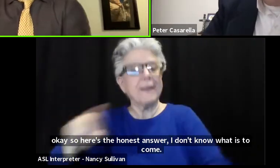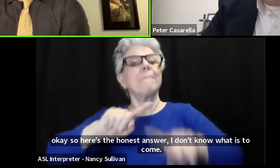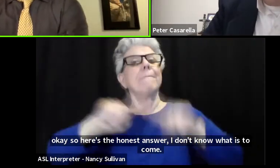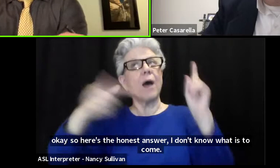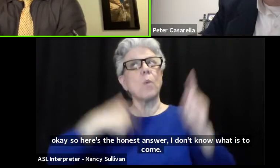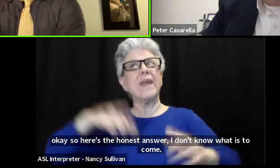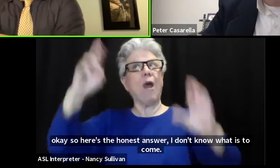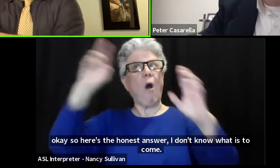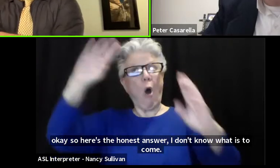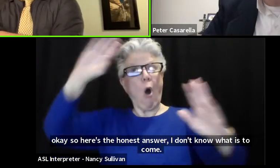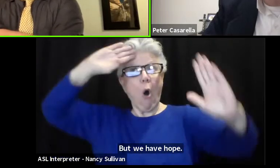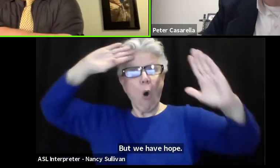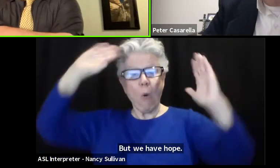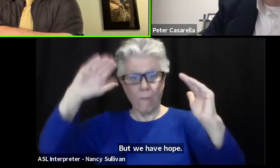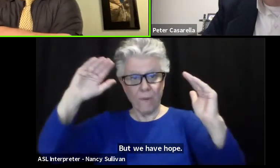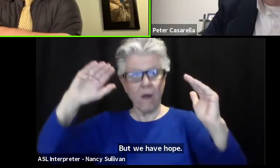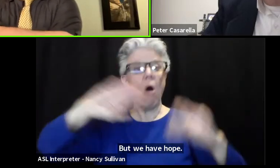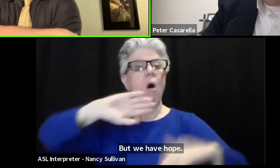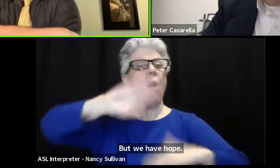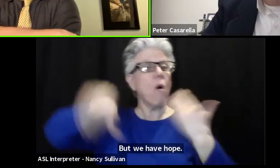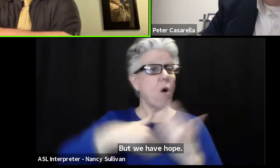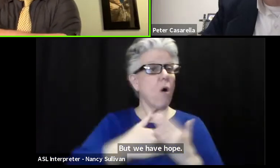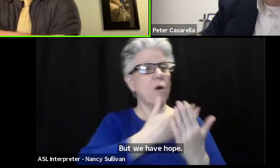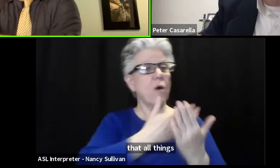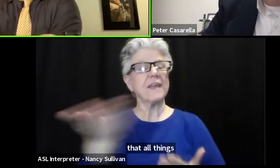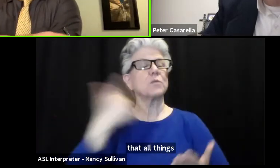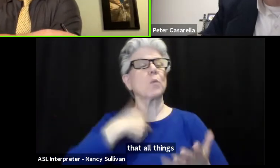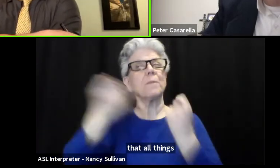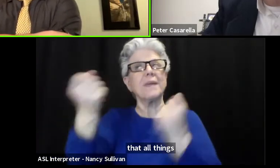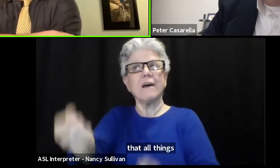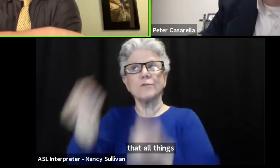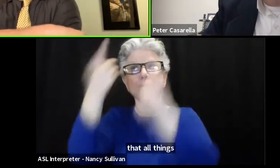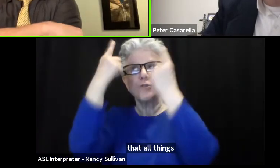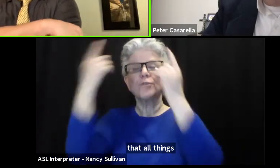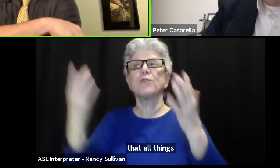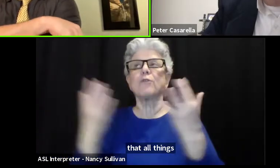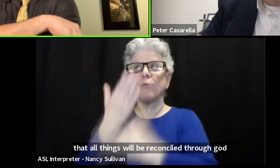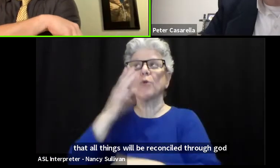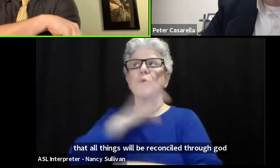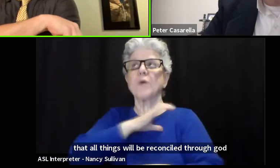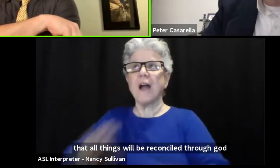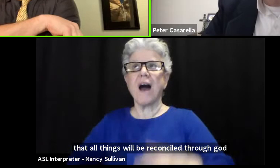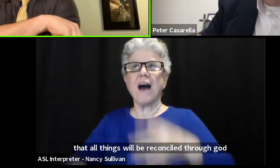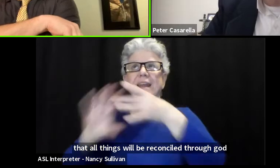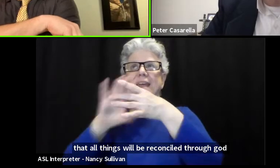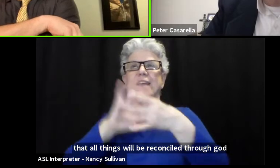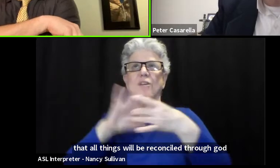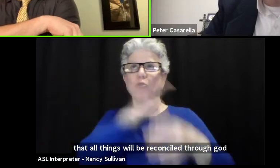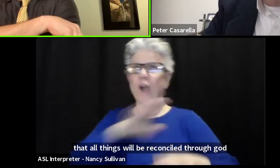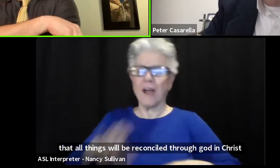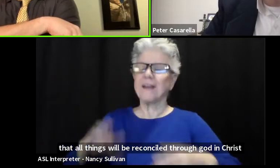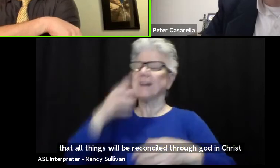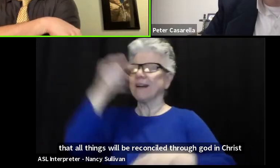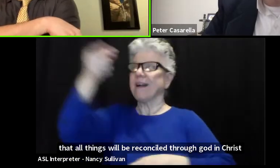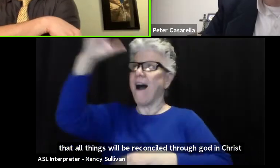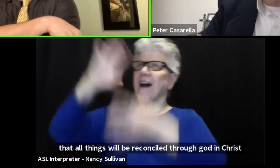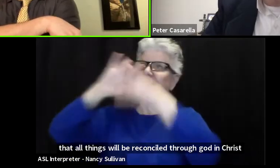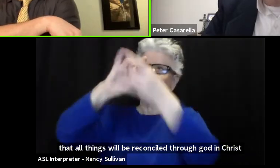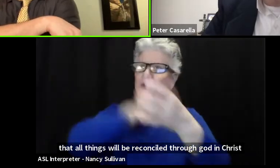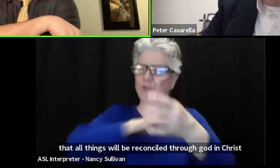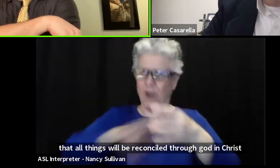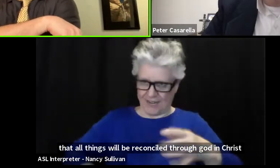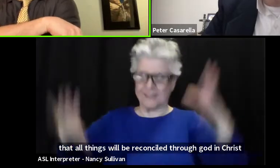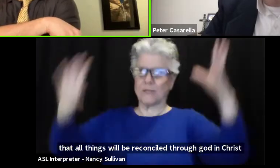hope that all things will be reconciled through God in Christ. And the clearest and most